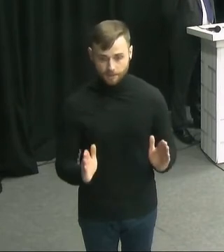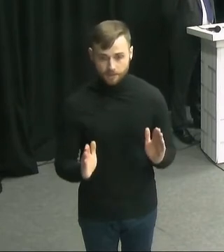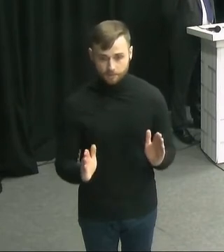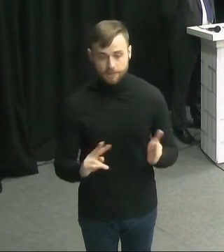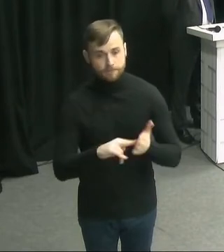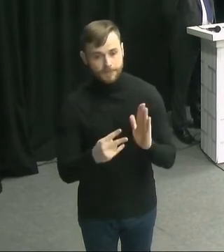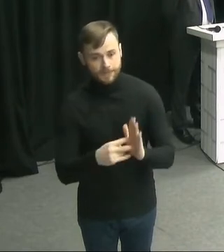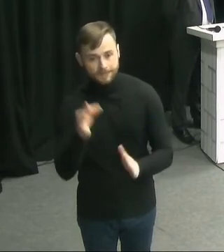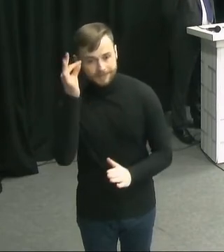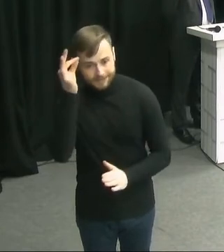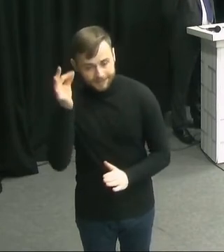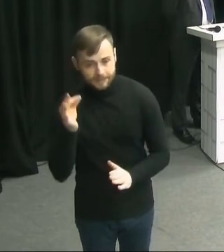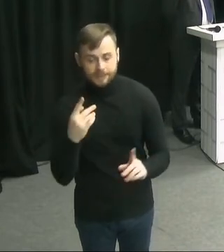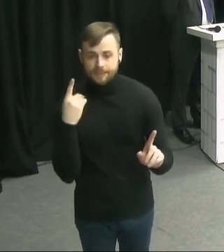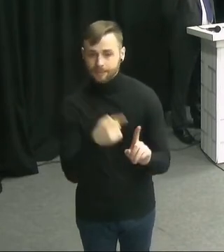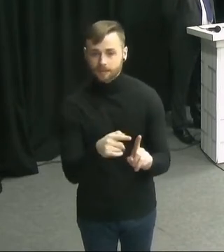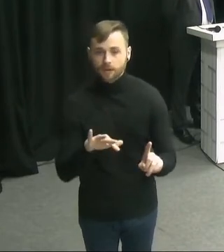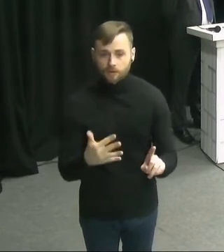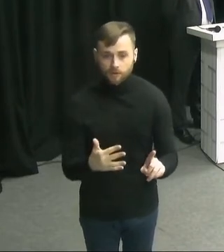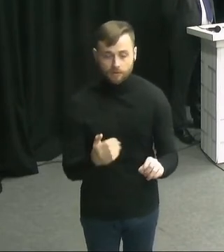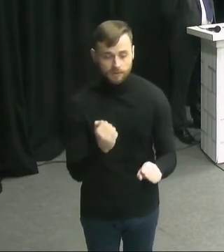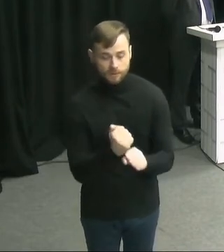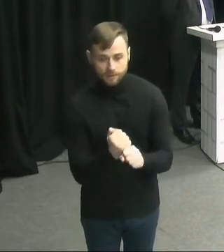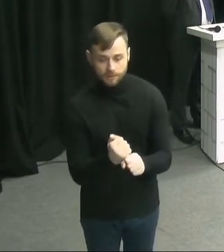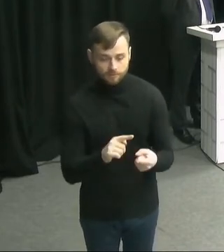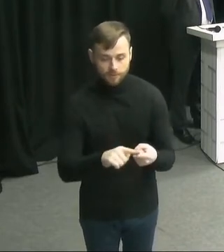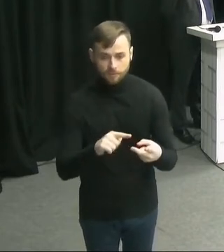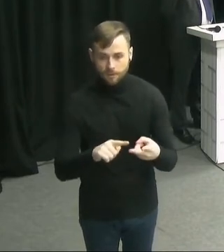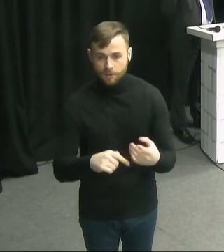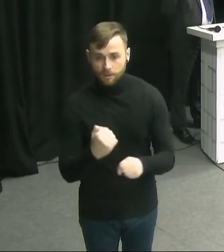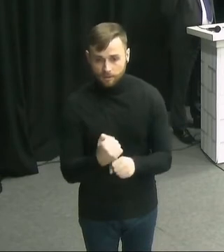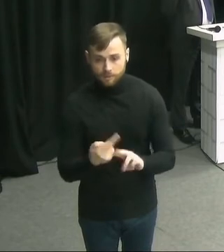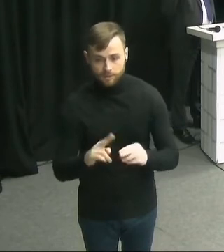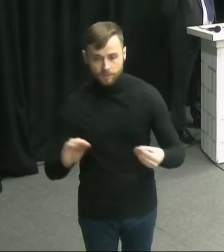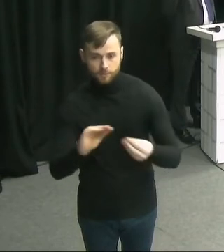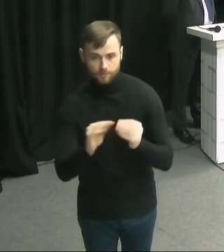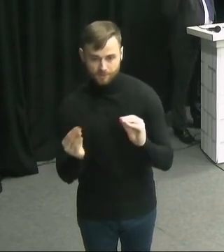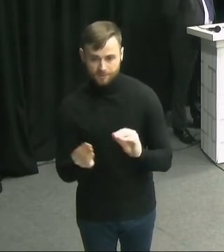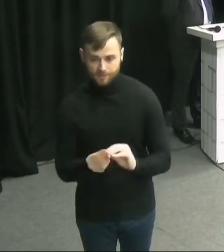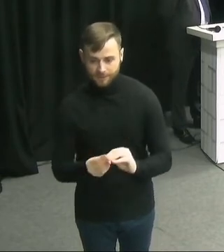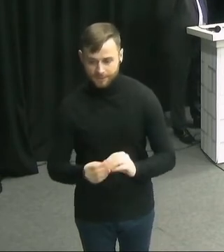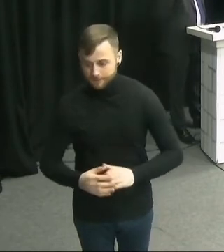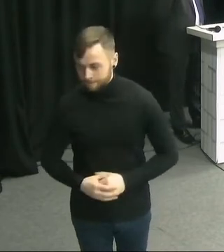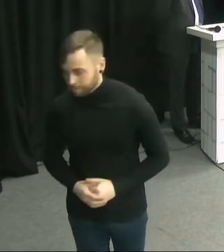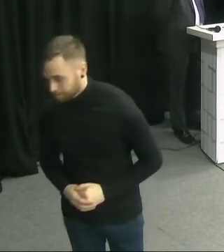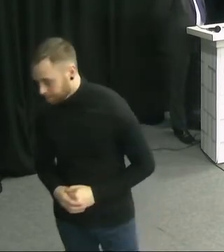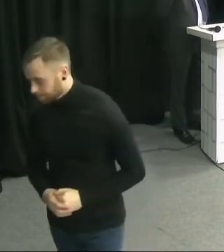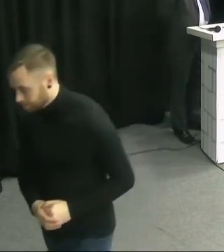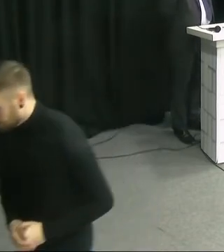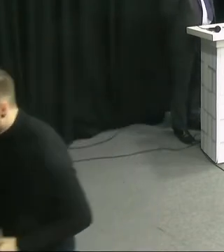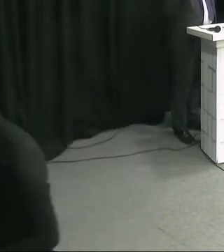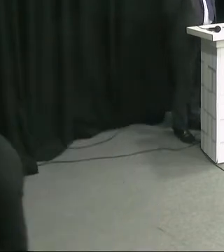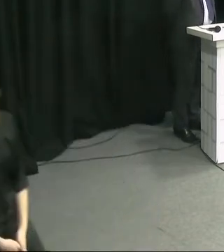with the senate and council in this area. Thank you. Thank you, Rimvydas. Thank you. Well, a very important